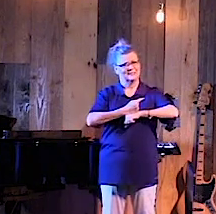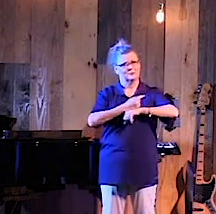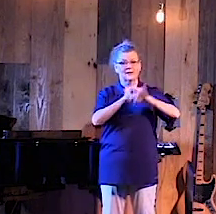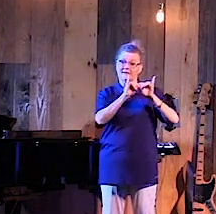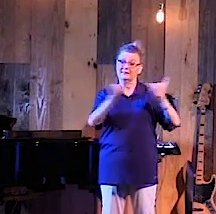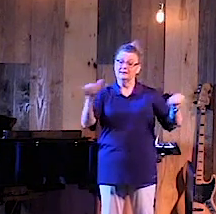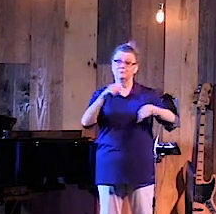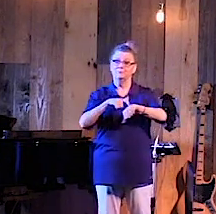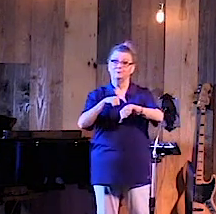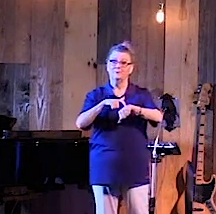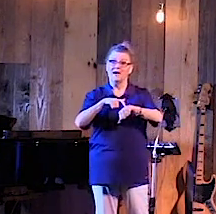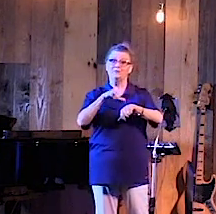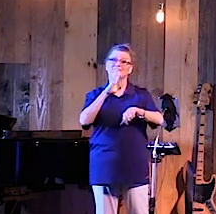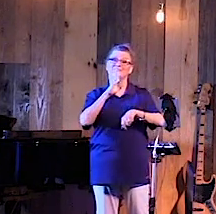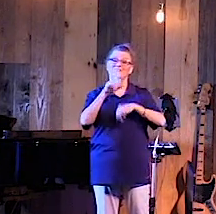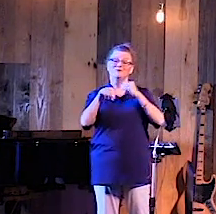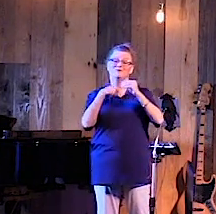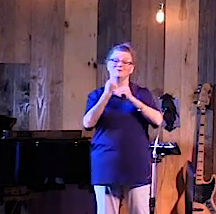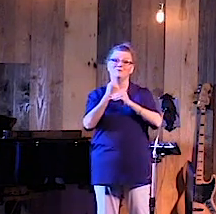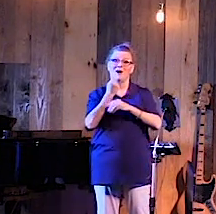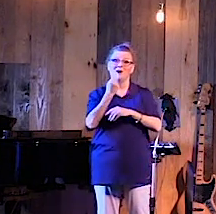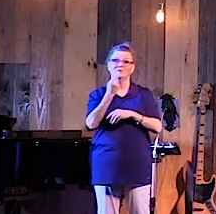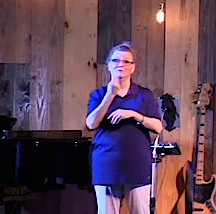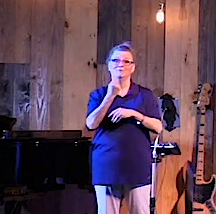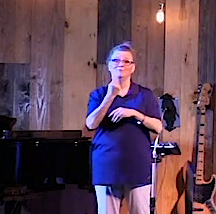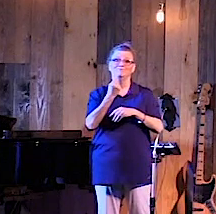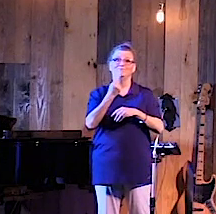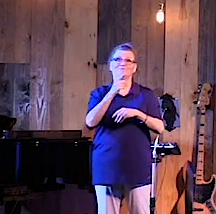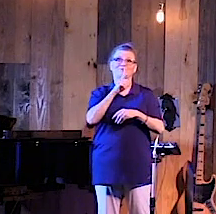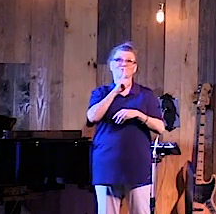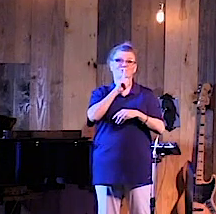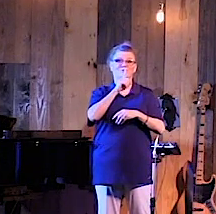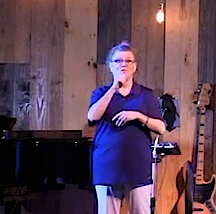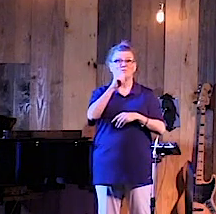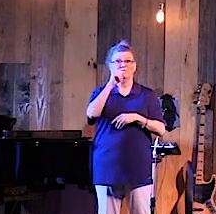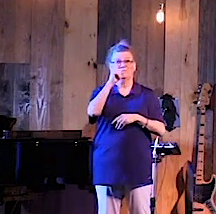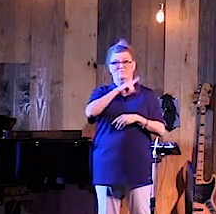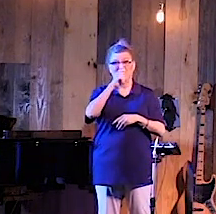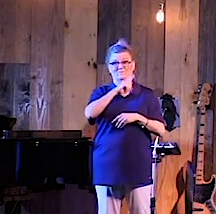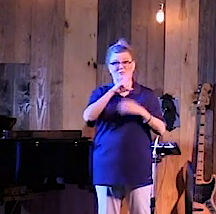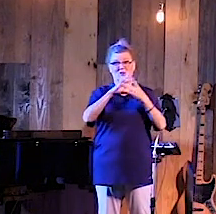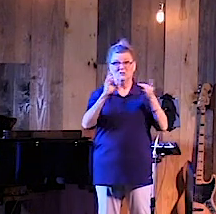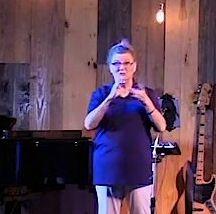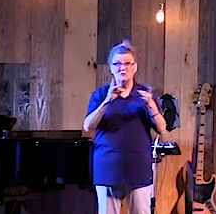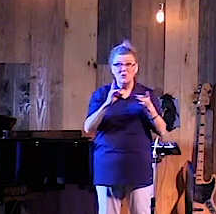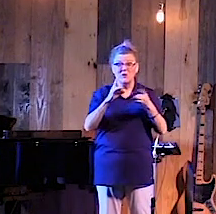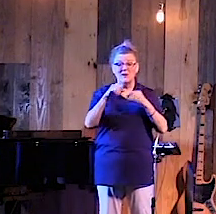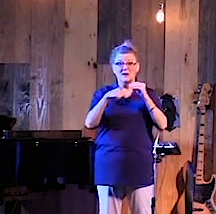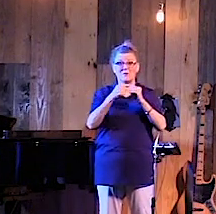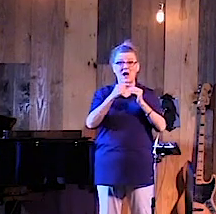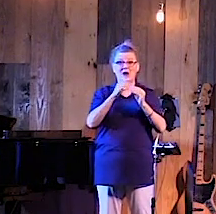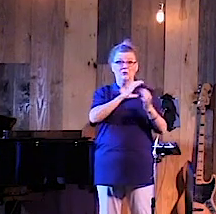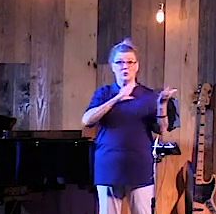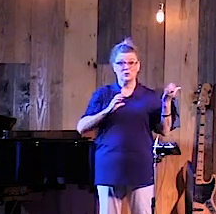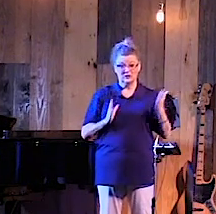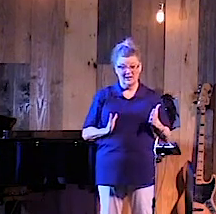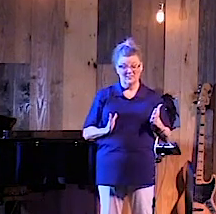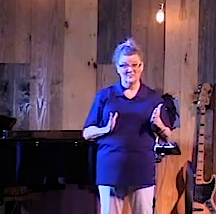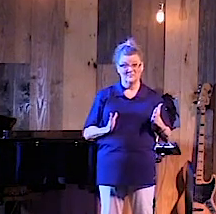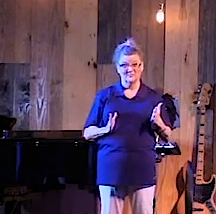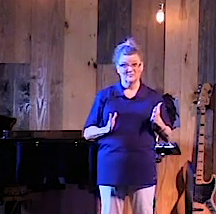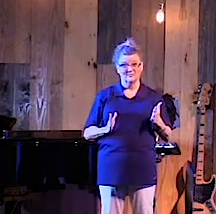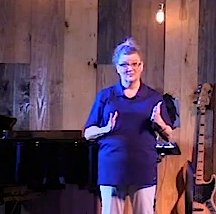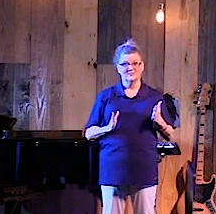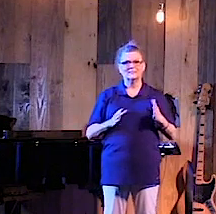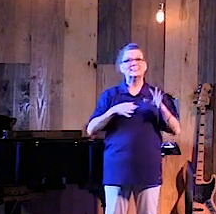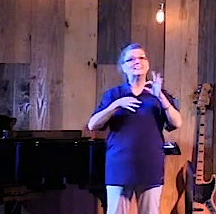it addresses one of the most widespread myths about Christianity in our culture. Let me explain what I mean.